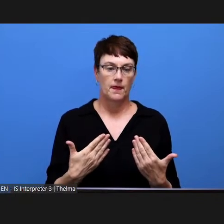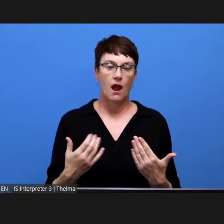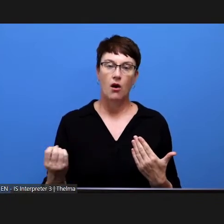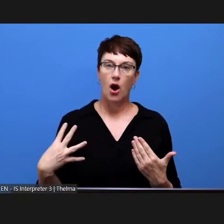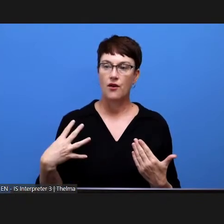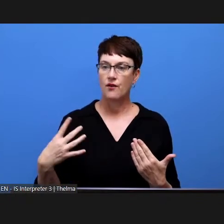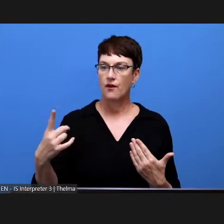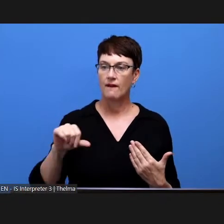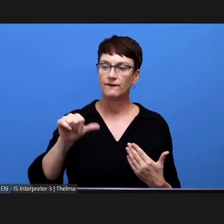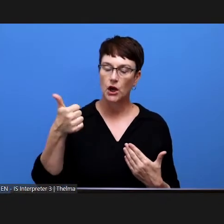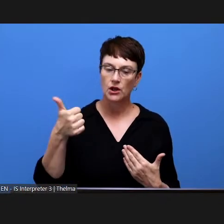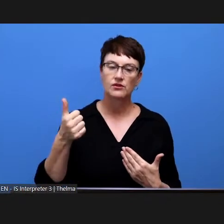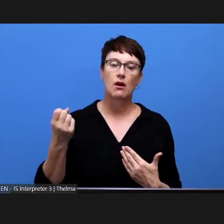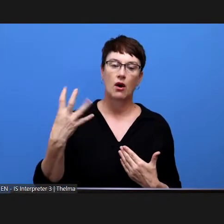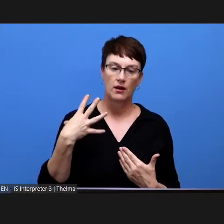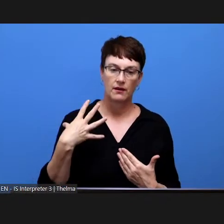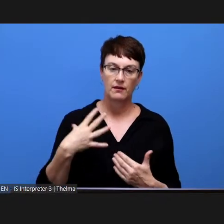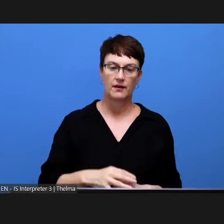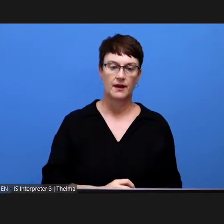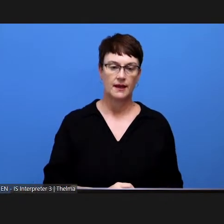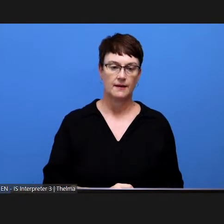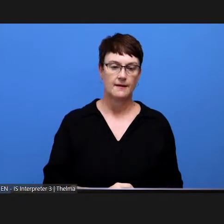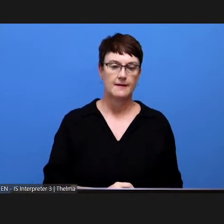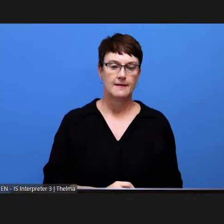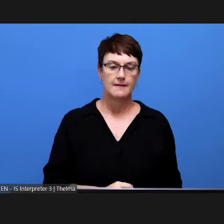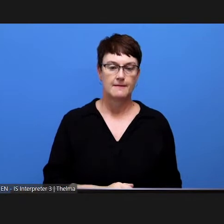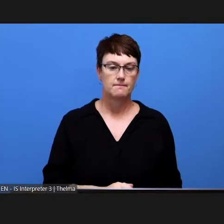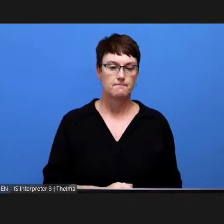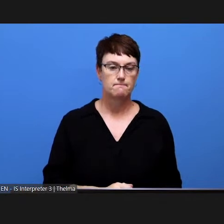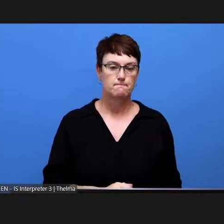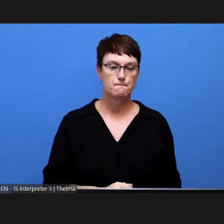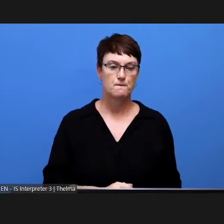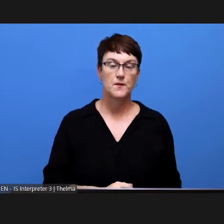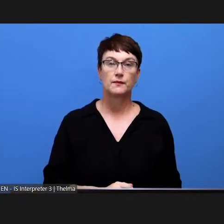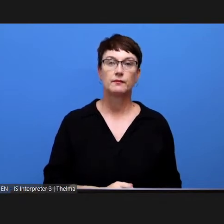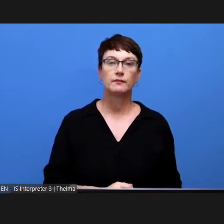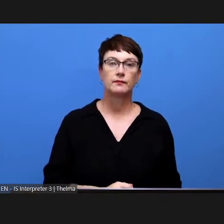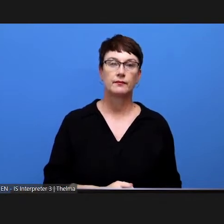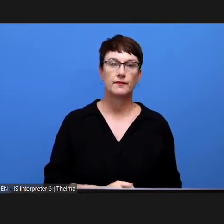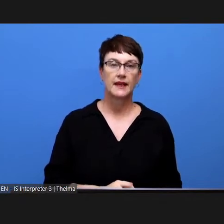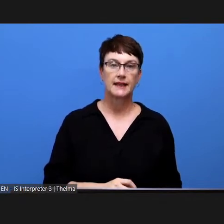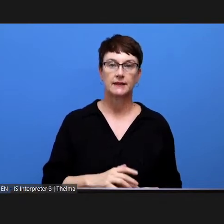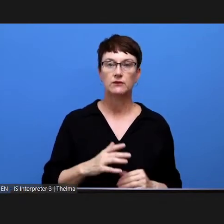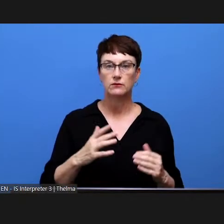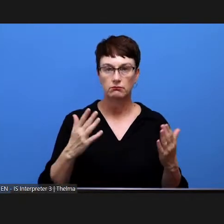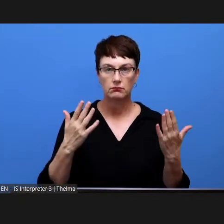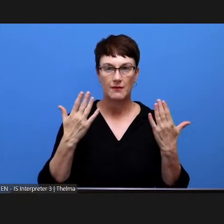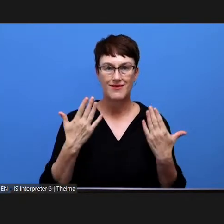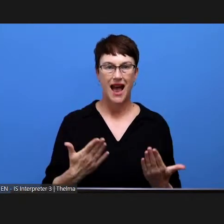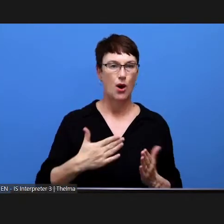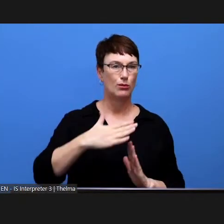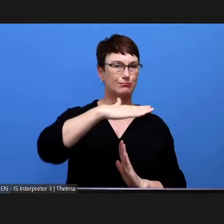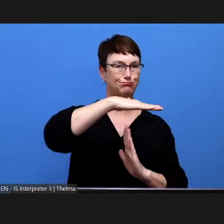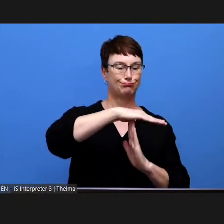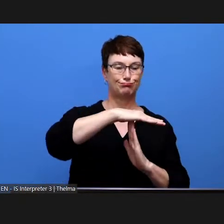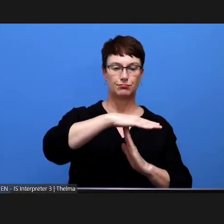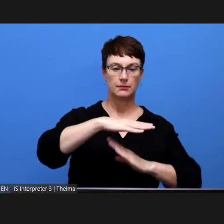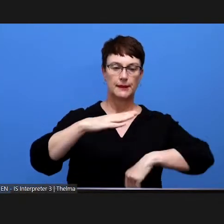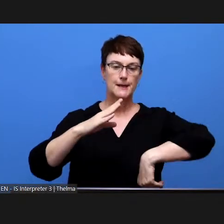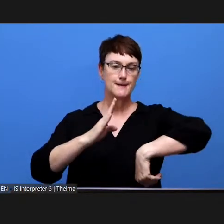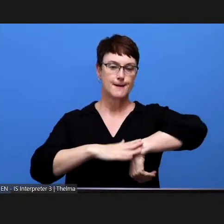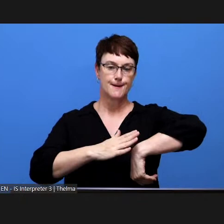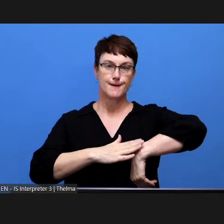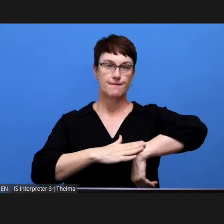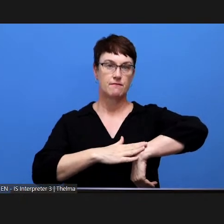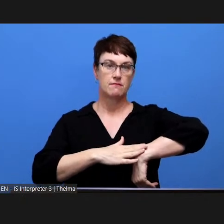new paradigm on action, take into consideration disaster risk reduction and climate change issues. You heard the